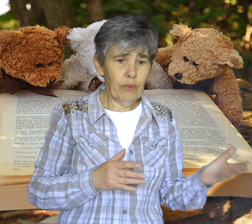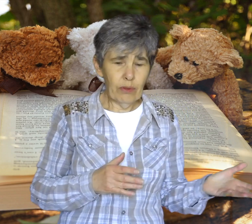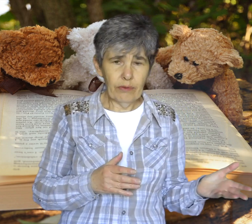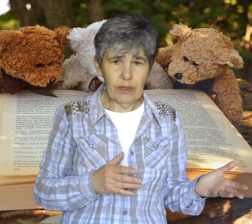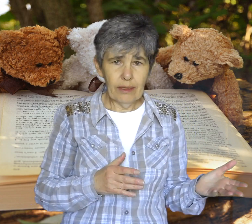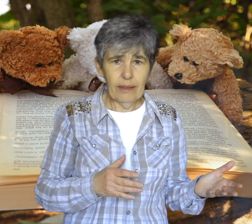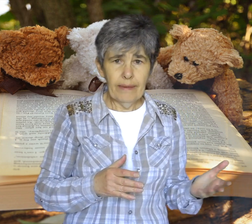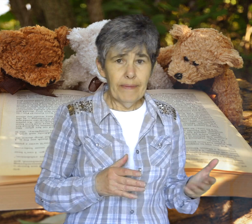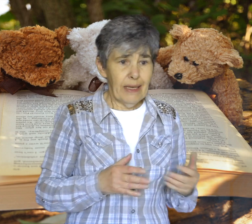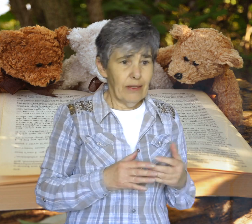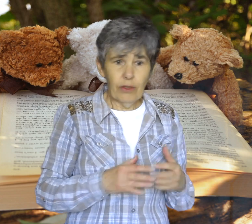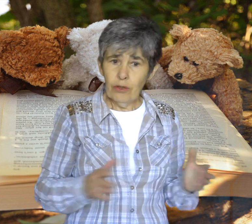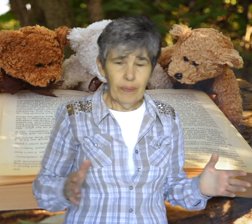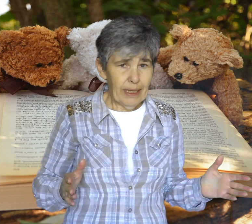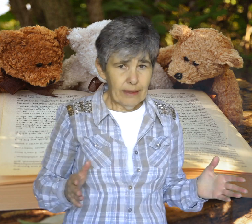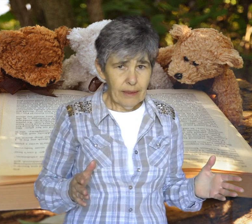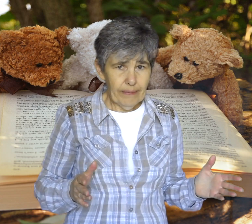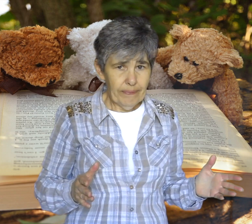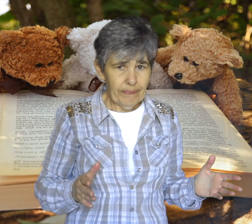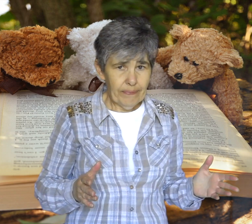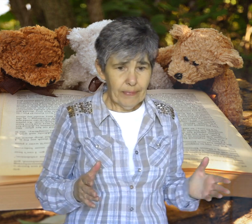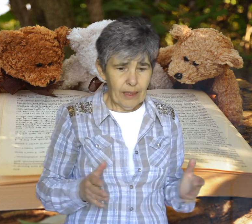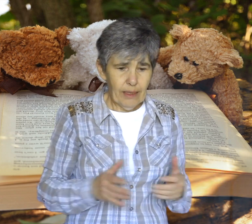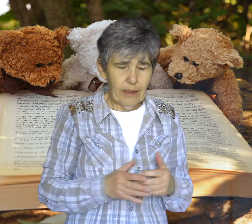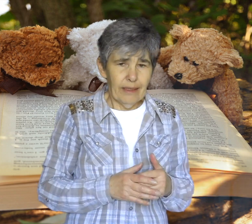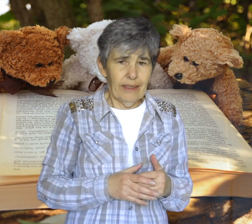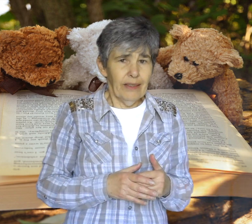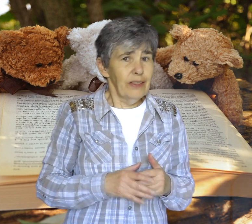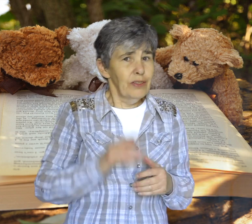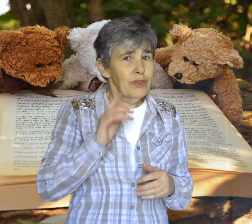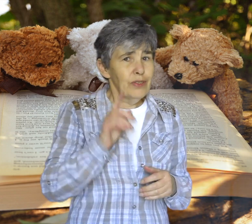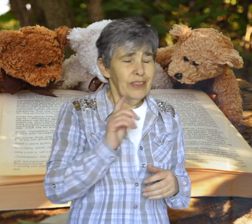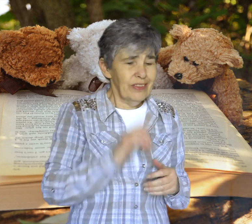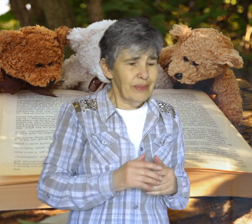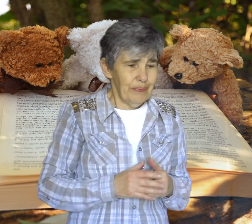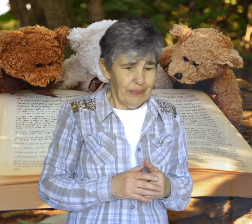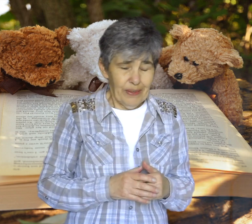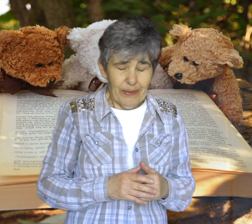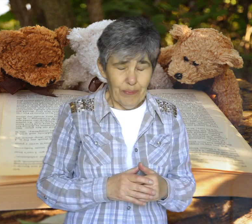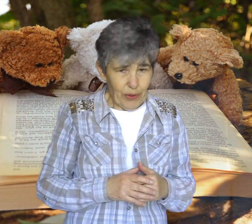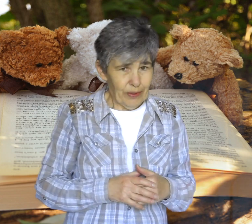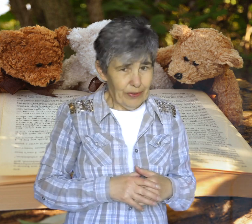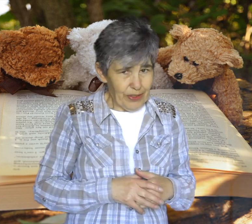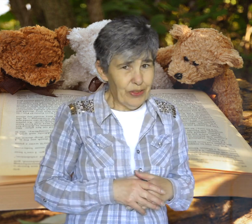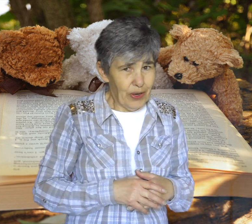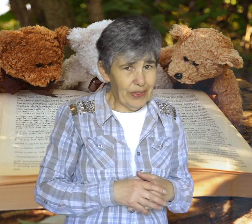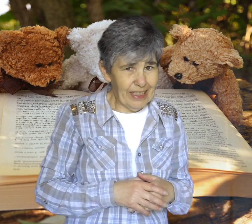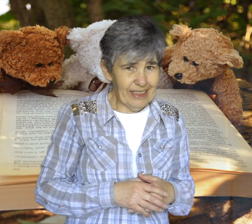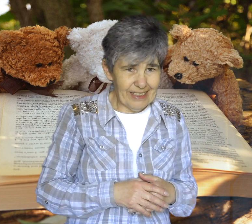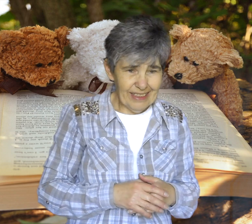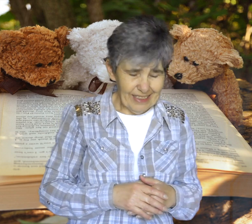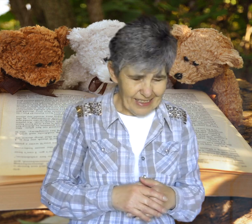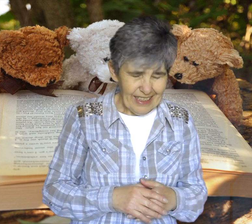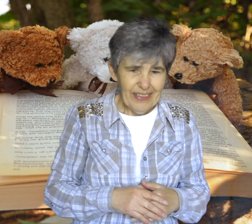wolves, not bears. So another moral of the story is,